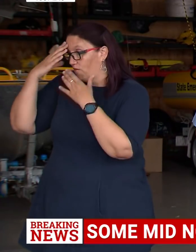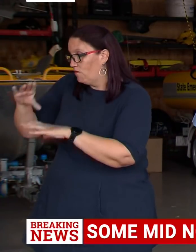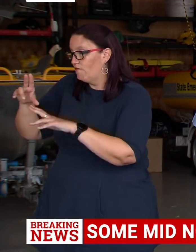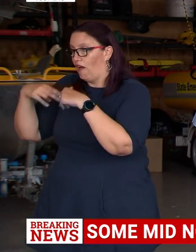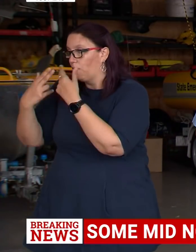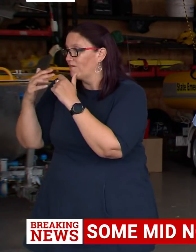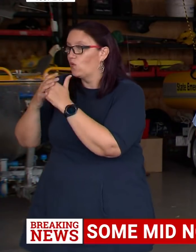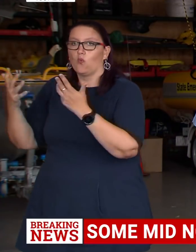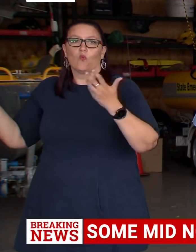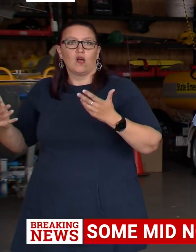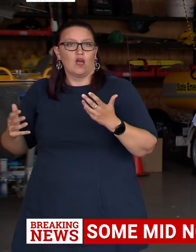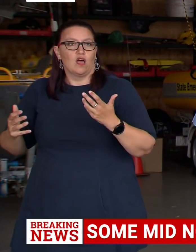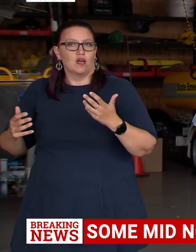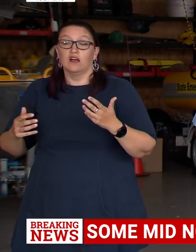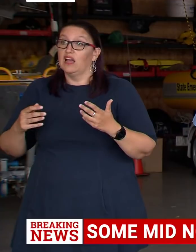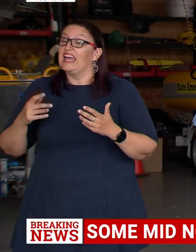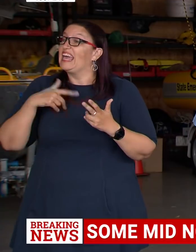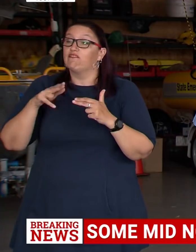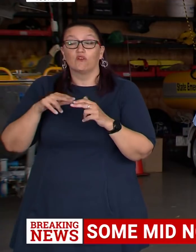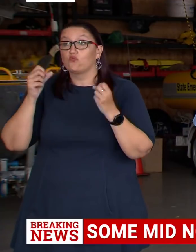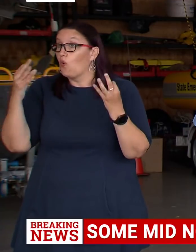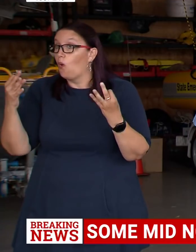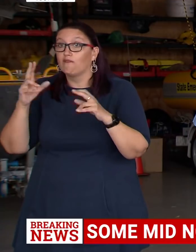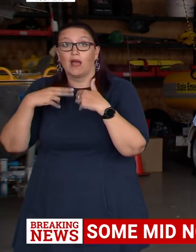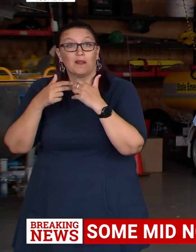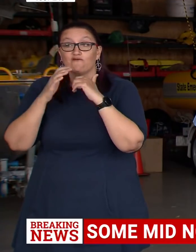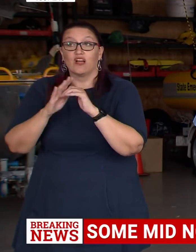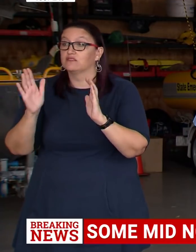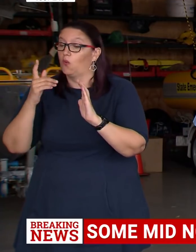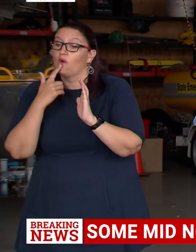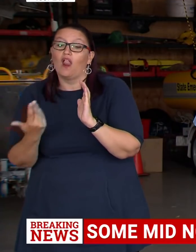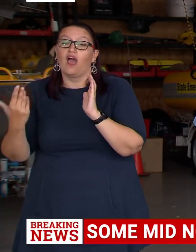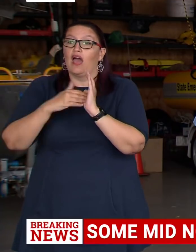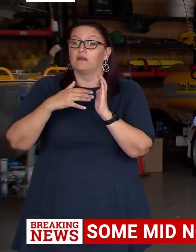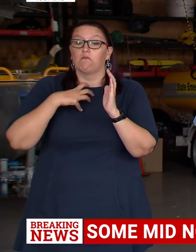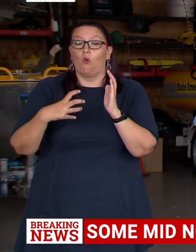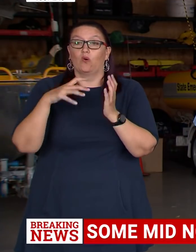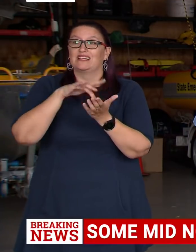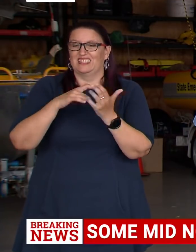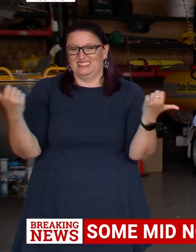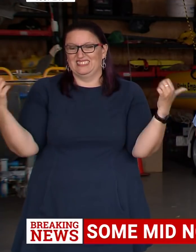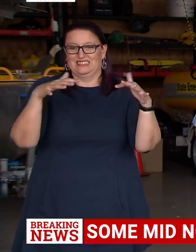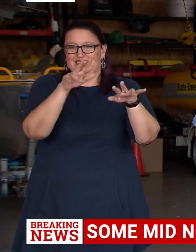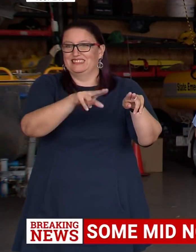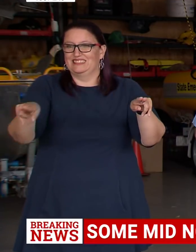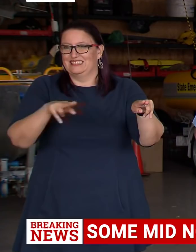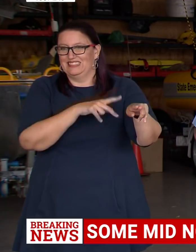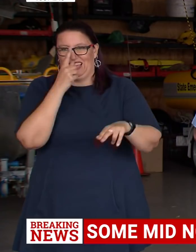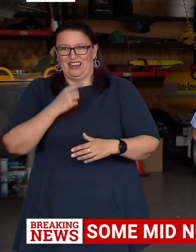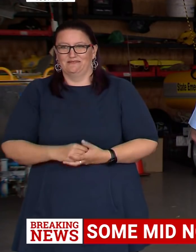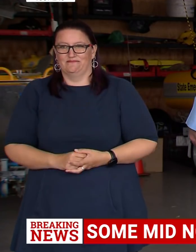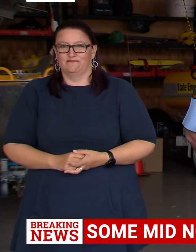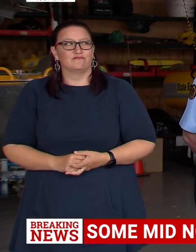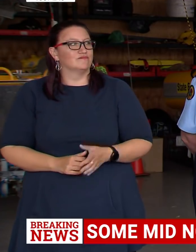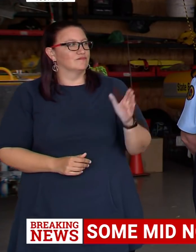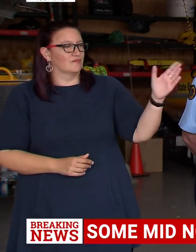people in our evacuation centres, and I assume there'll be more evacuation centres on top of the 13 we already have. Minister Elliott, can I just ask, when you talk about a